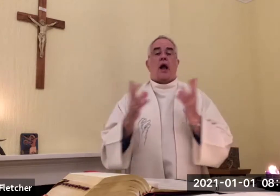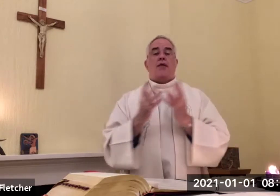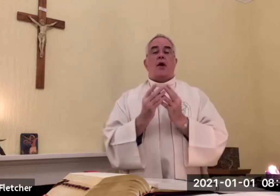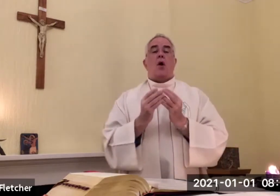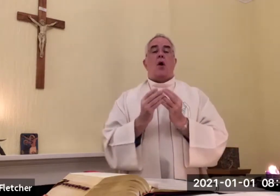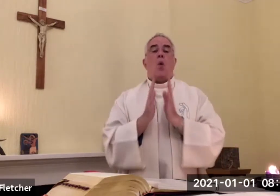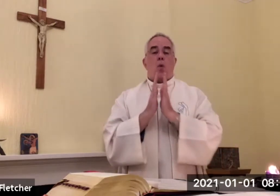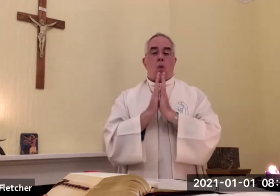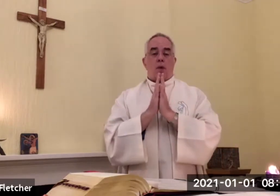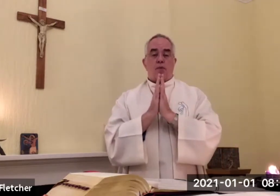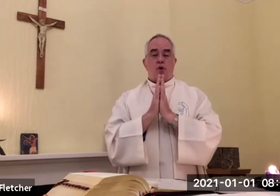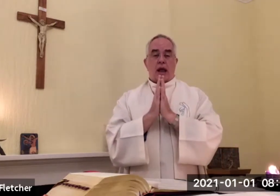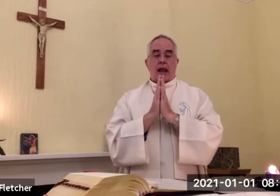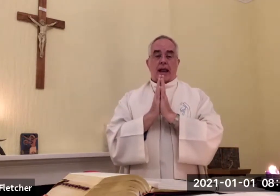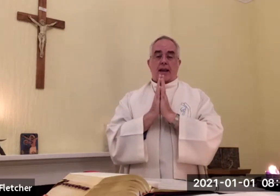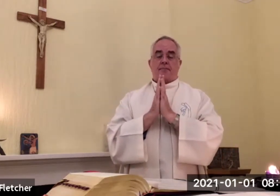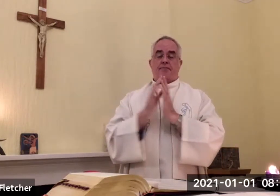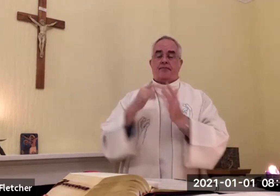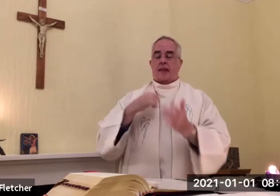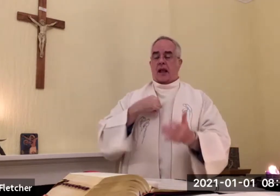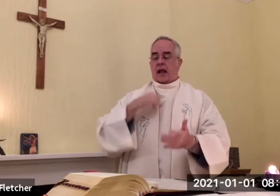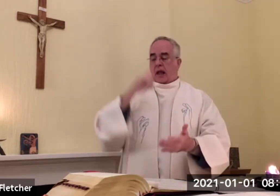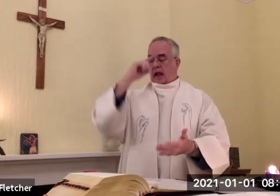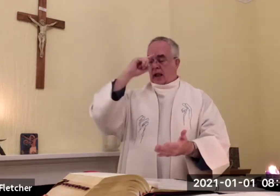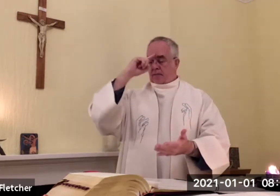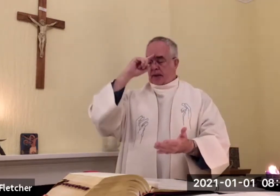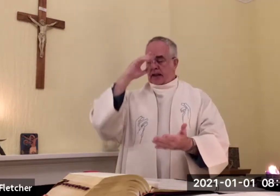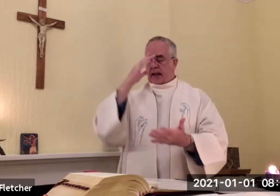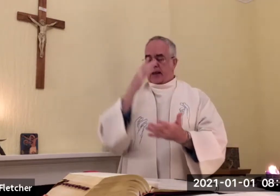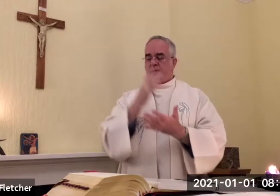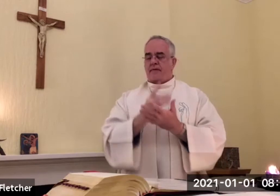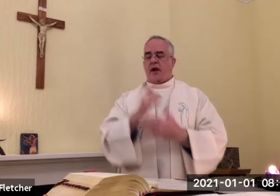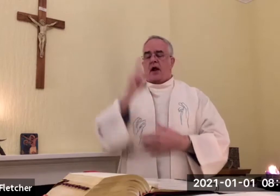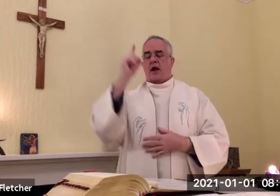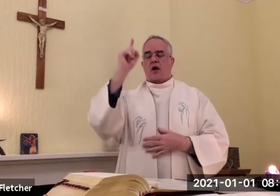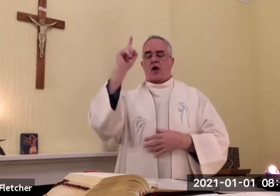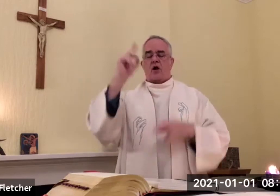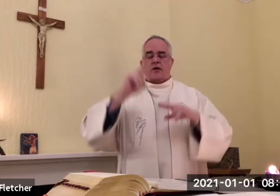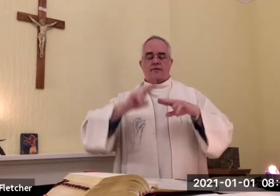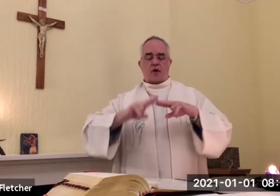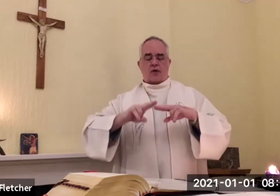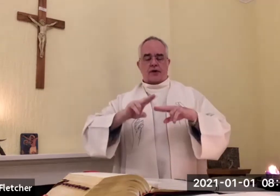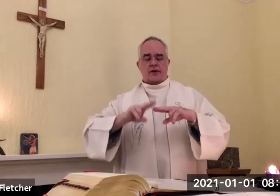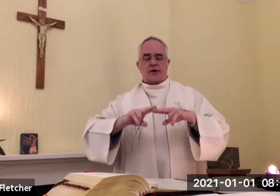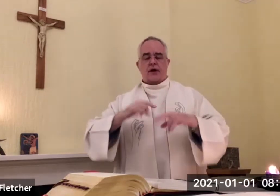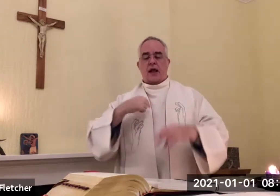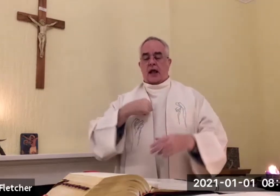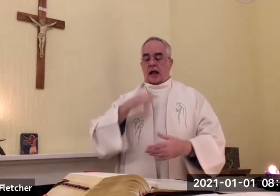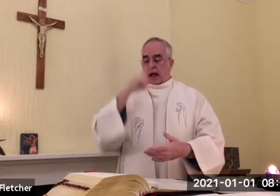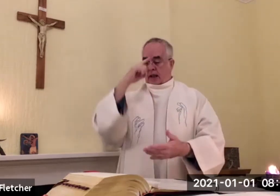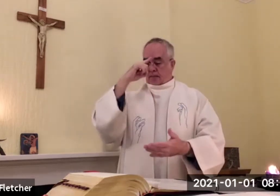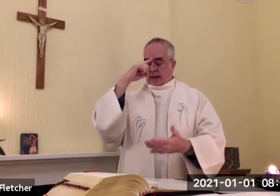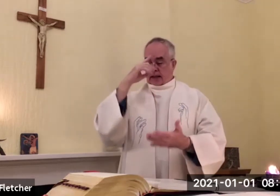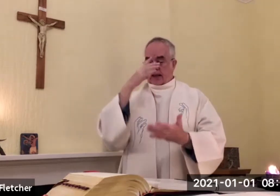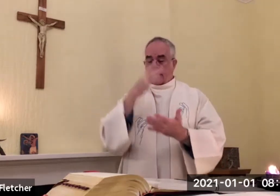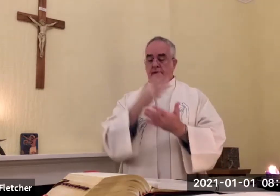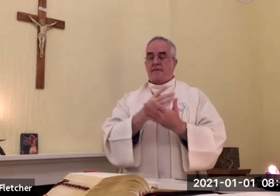Together we pray. I believe in God the Father. I believe